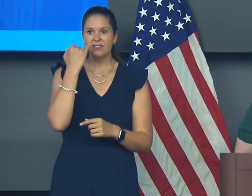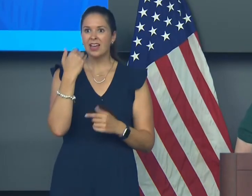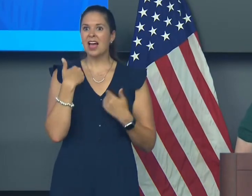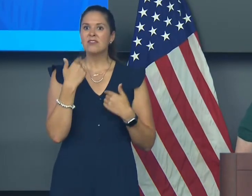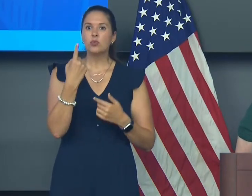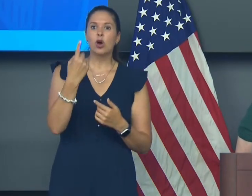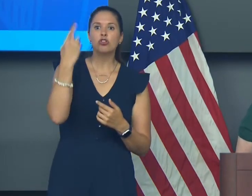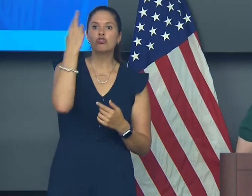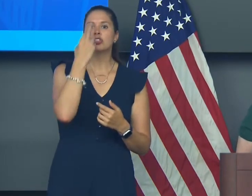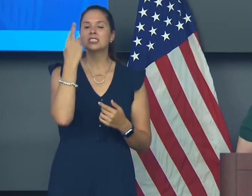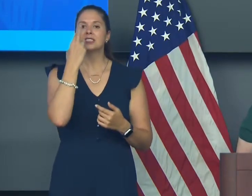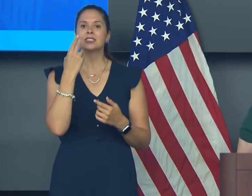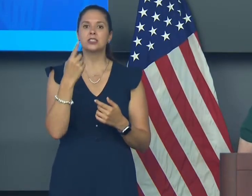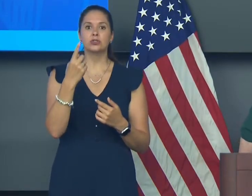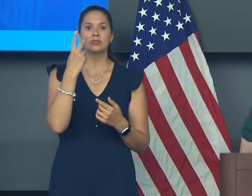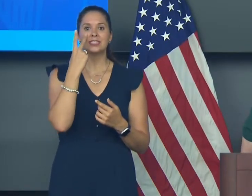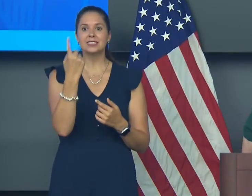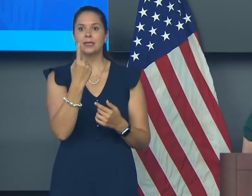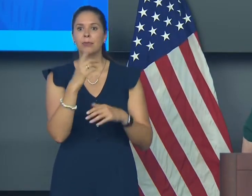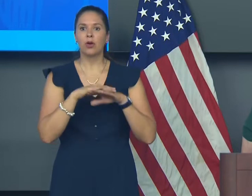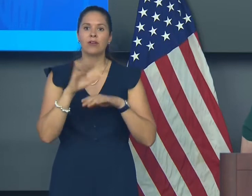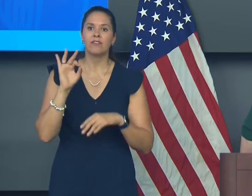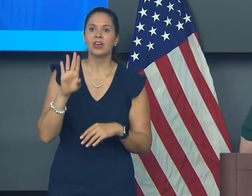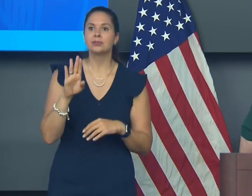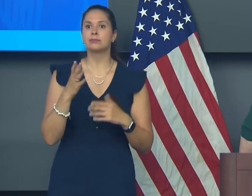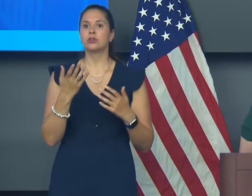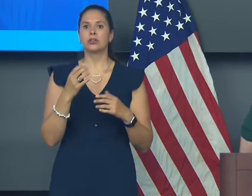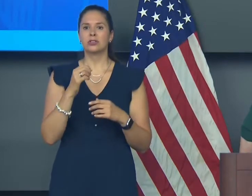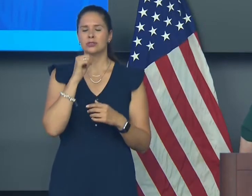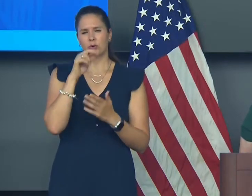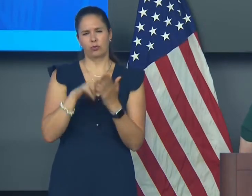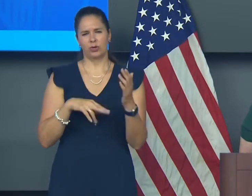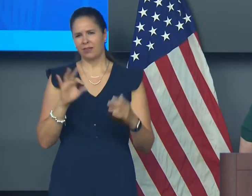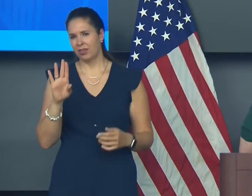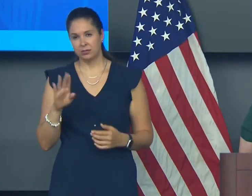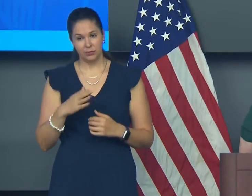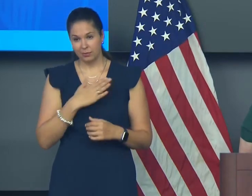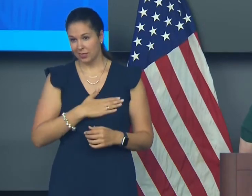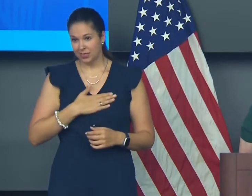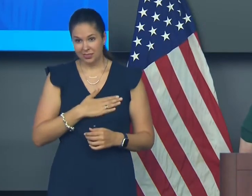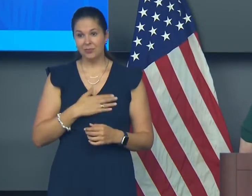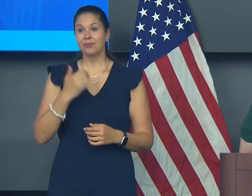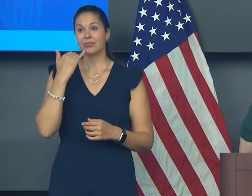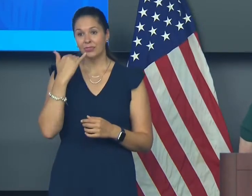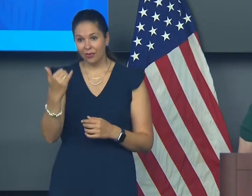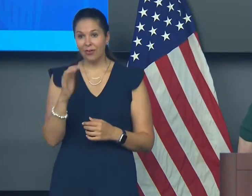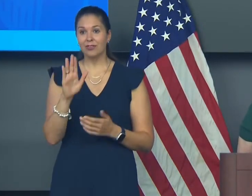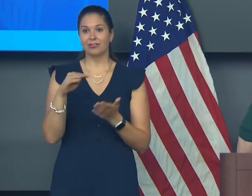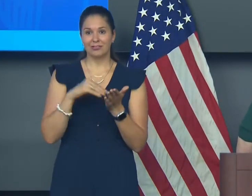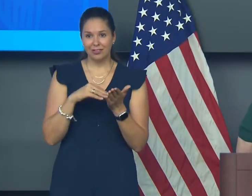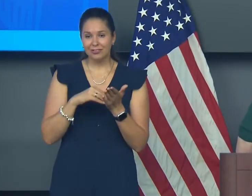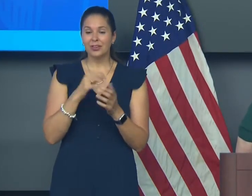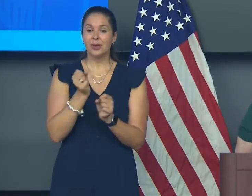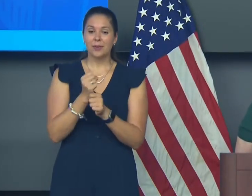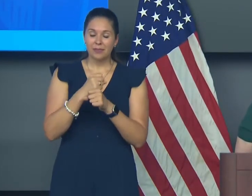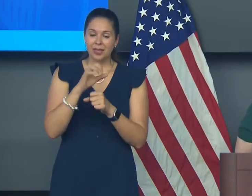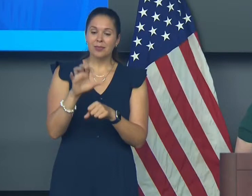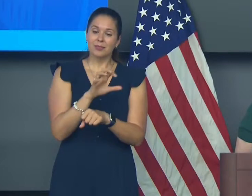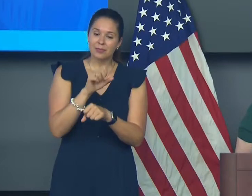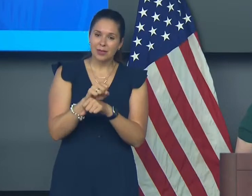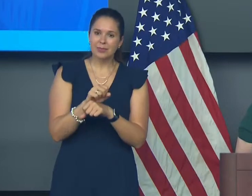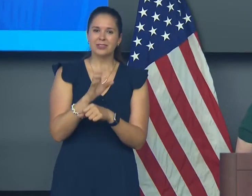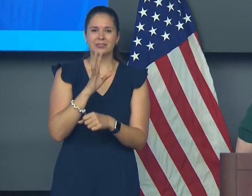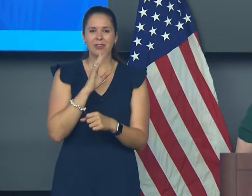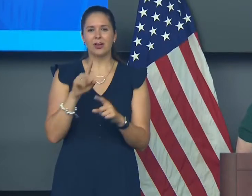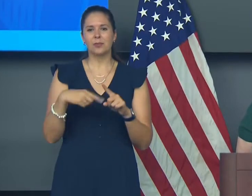particular reason you have seen something on Facebook, don't read Facebook. Please call your provider, make an appointment, go talk